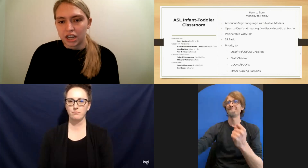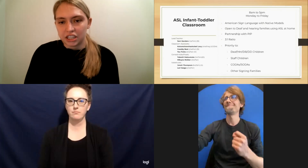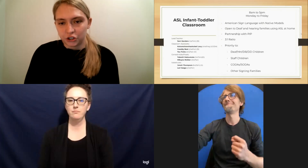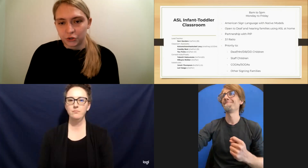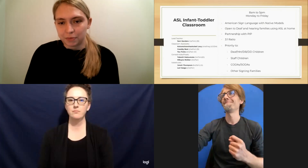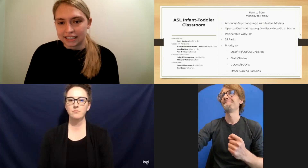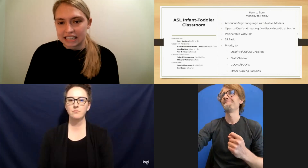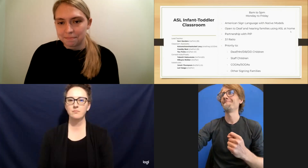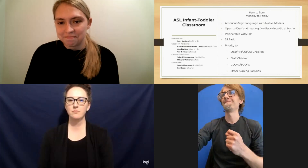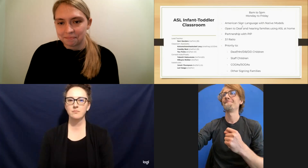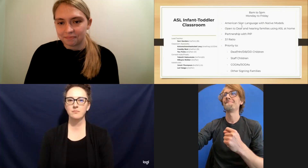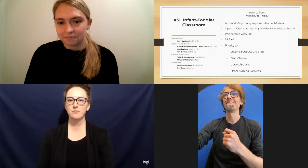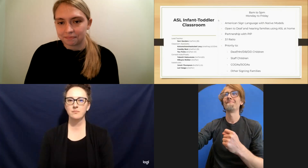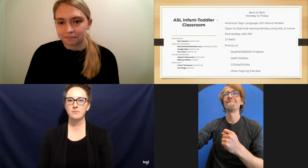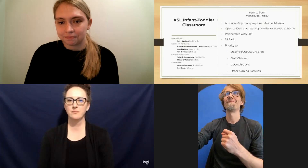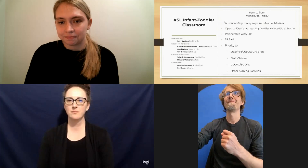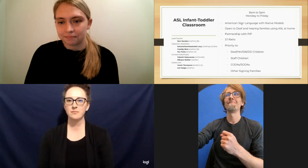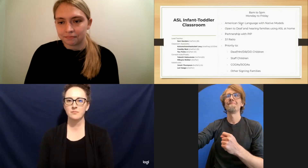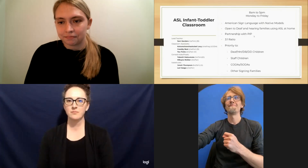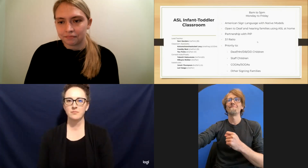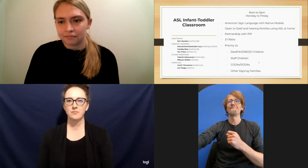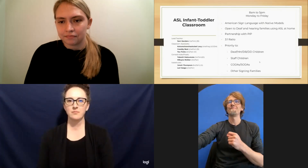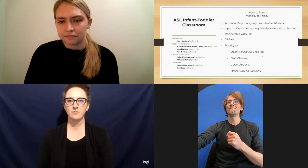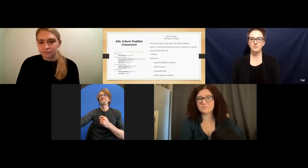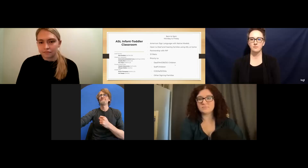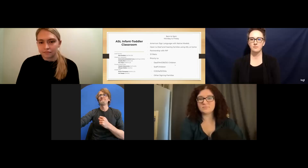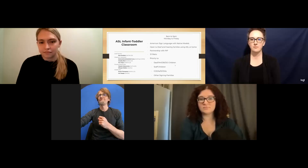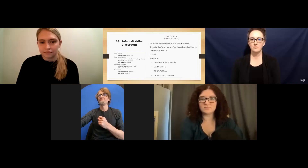I want to introduce my team.